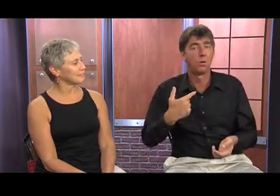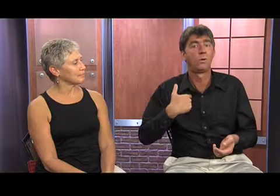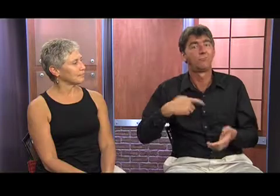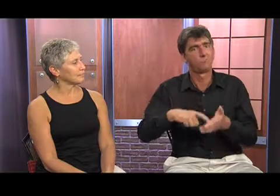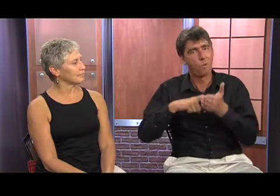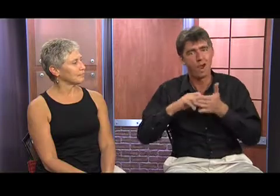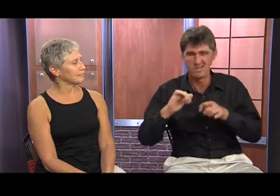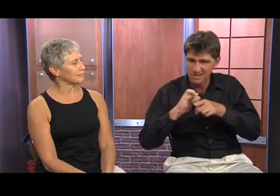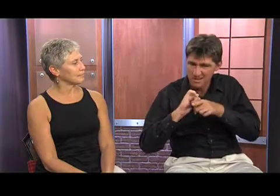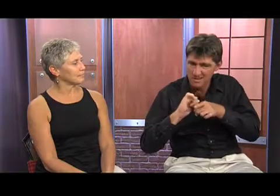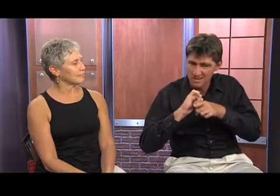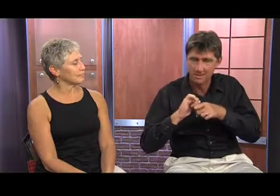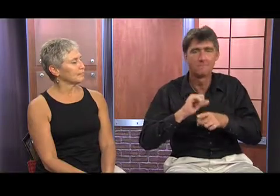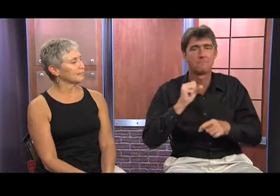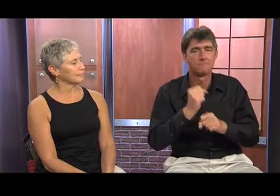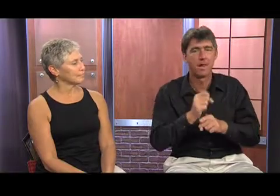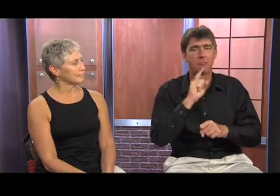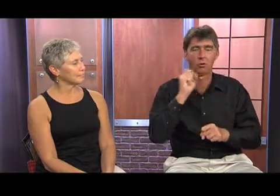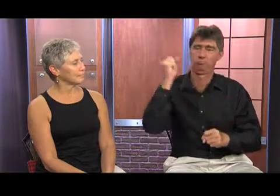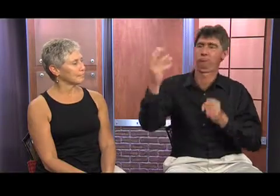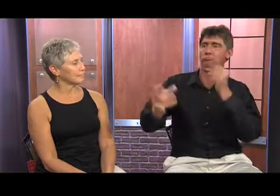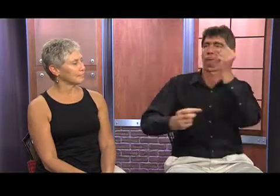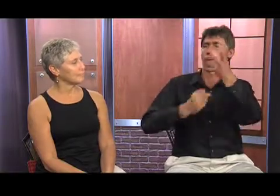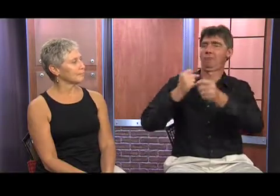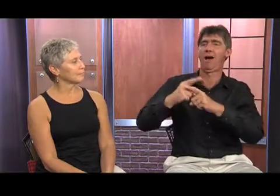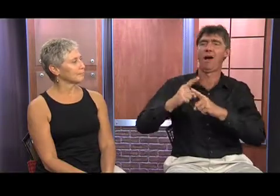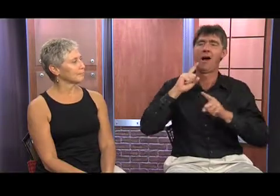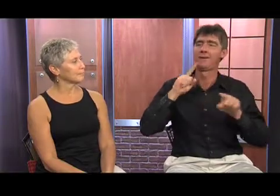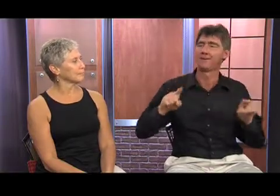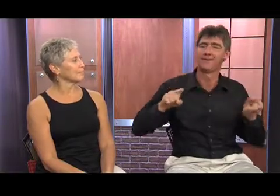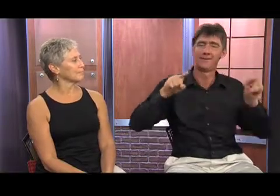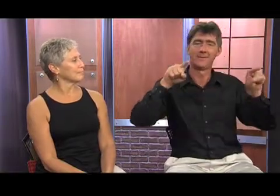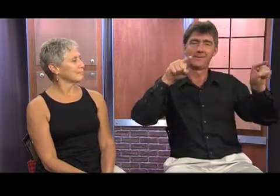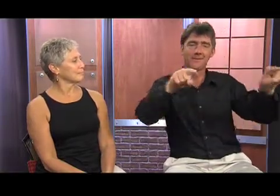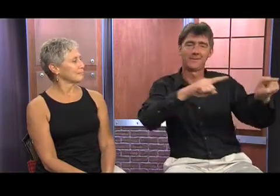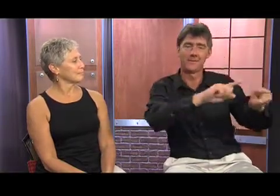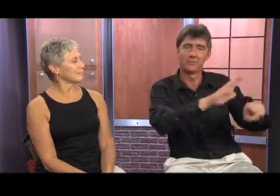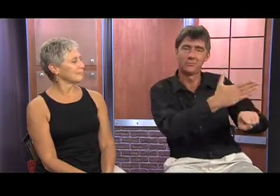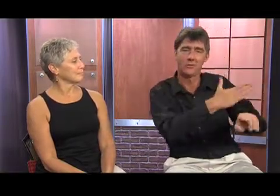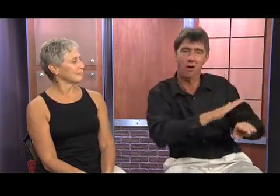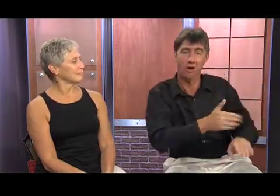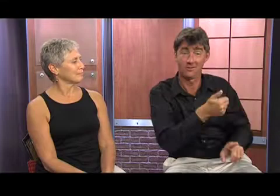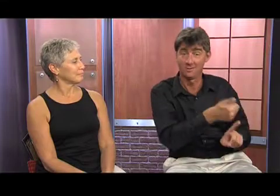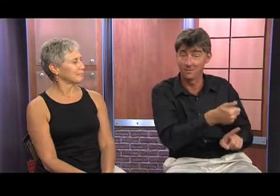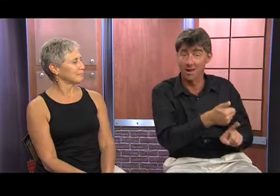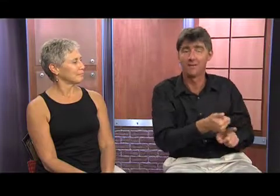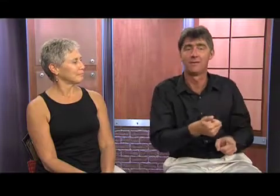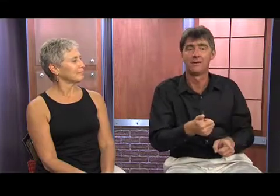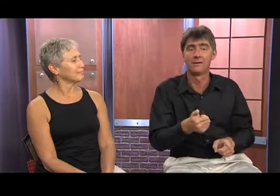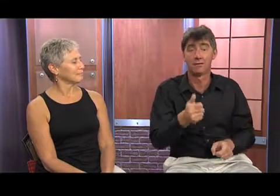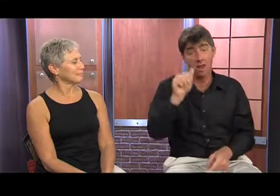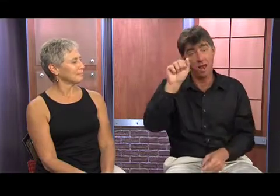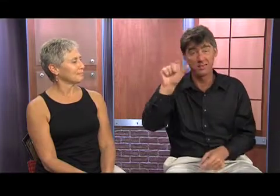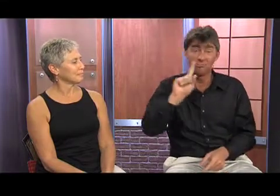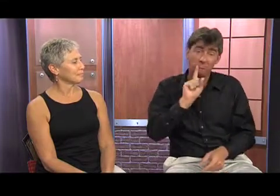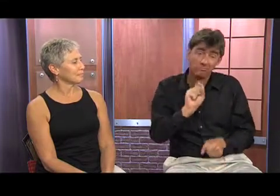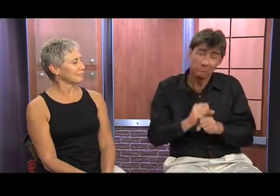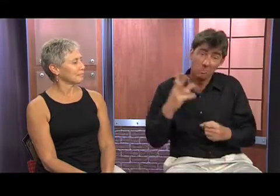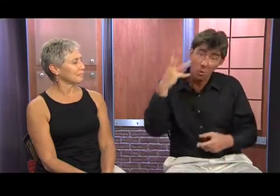visual message equivalency. So, as you mentioned, sign language is inherently beautiful to watch, the hand movements, the